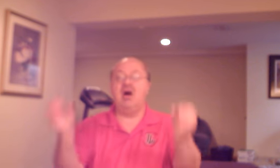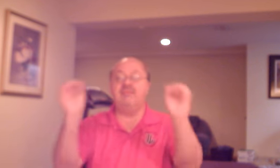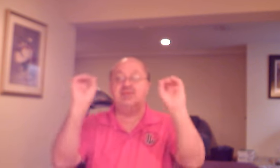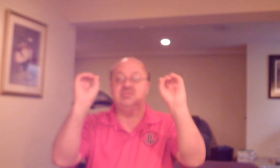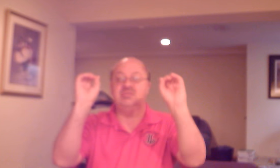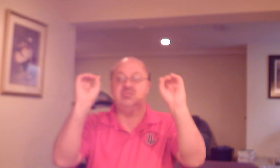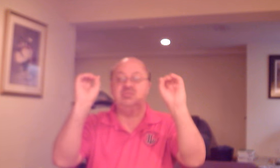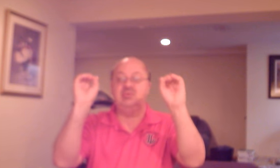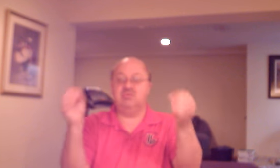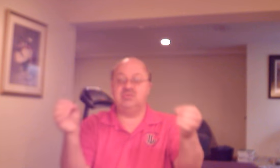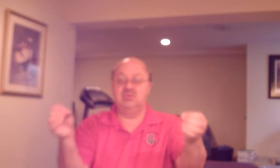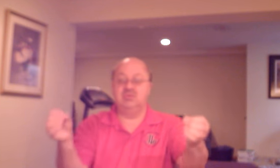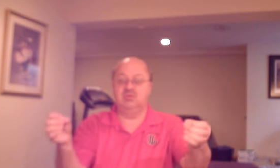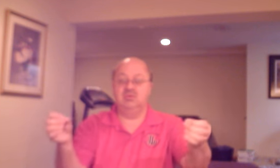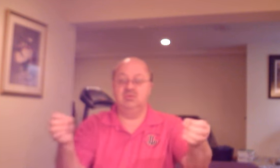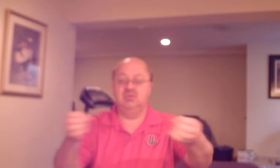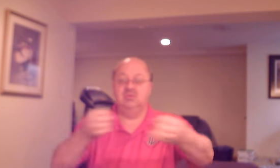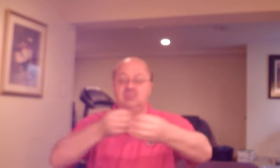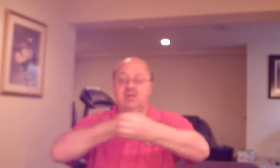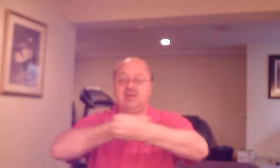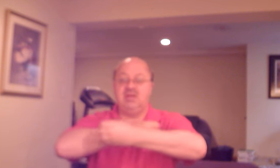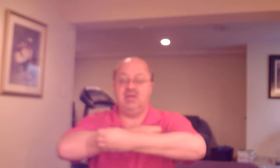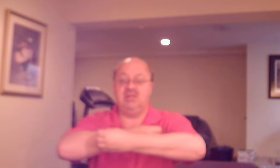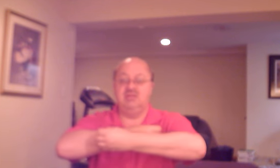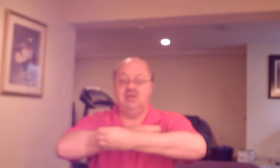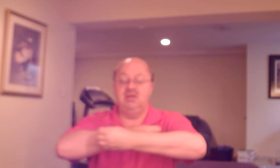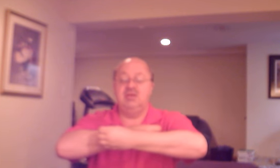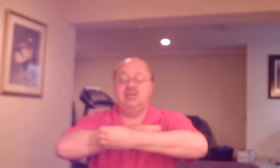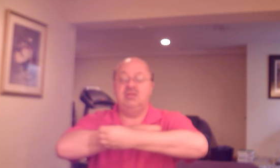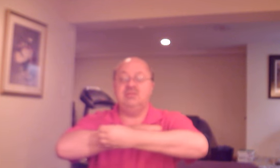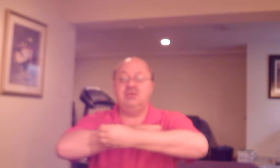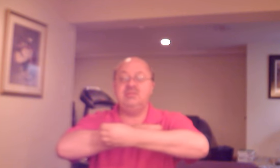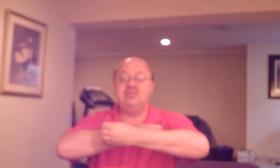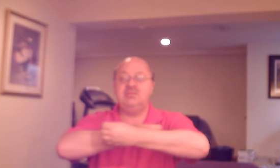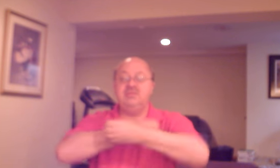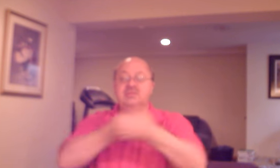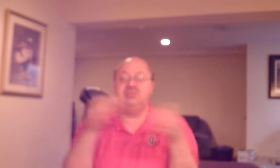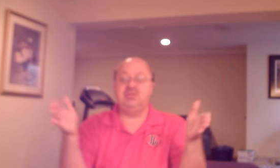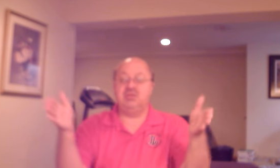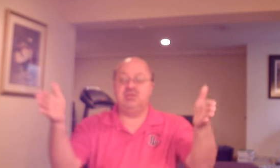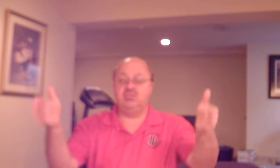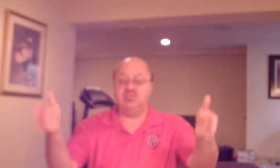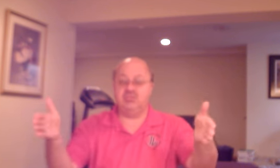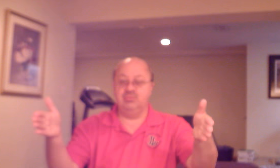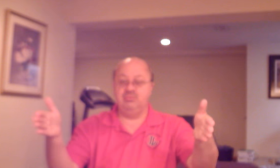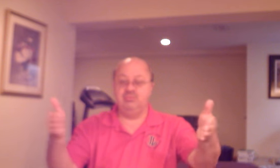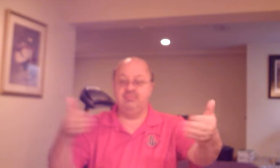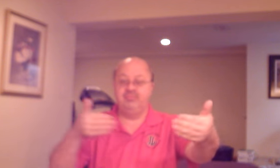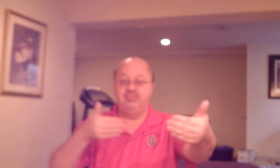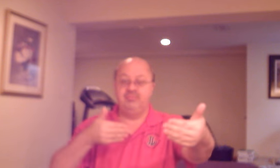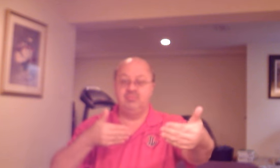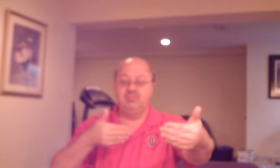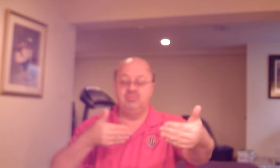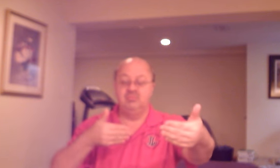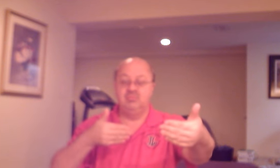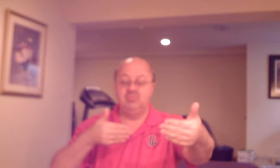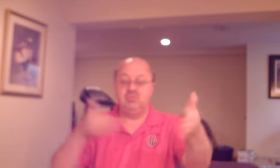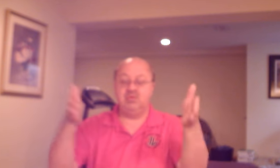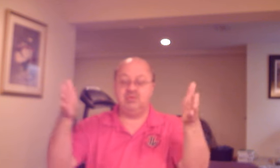Office, your 2 O's, bring them together. Now you'll notice the difference between room, when you do the